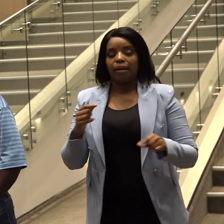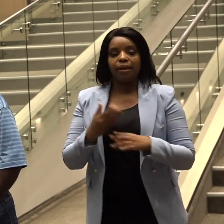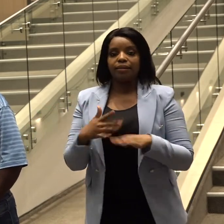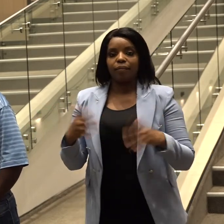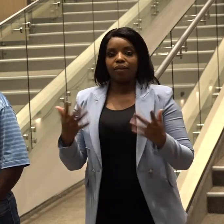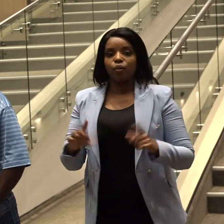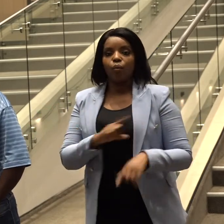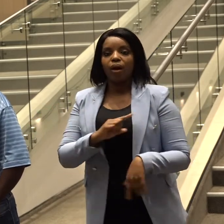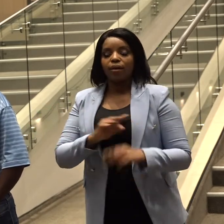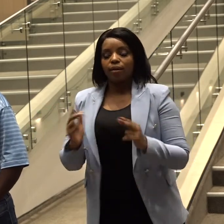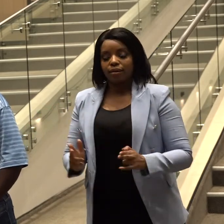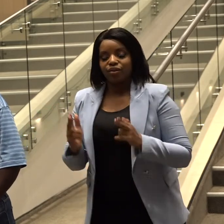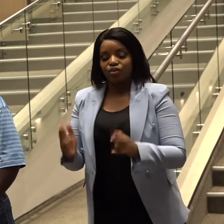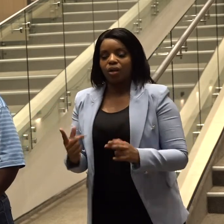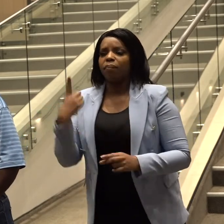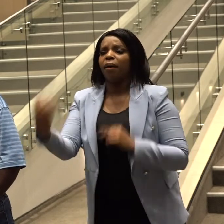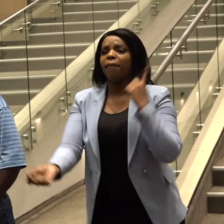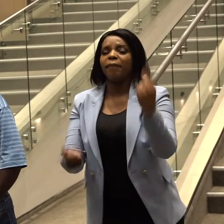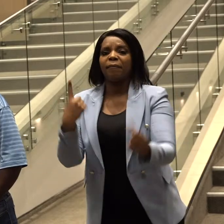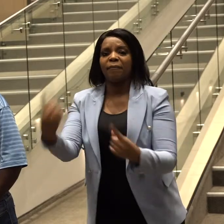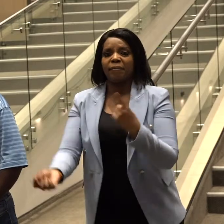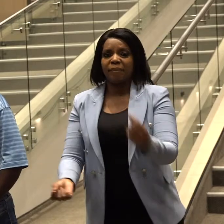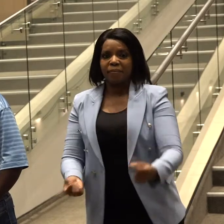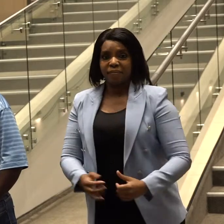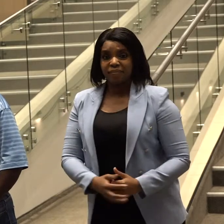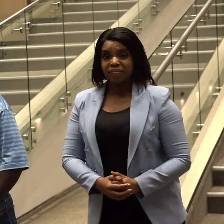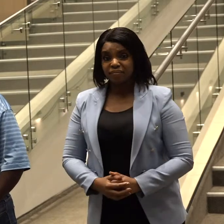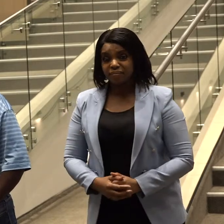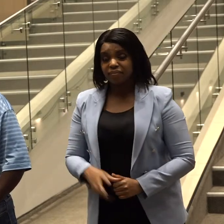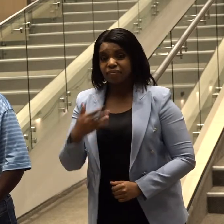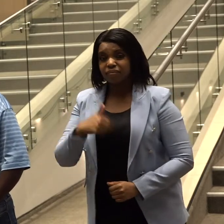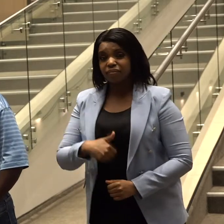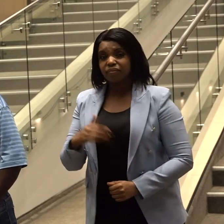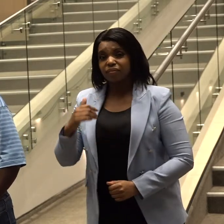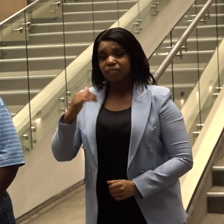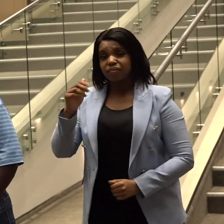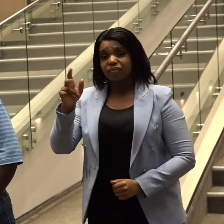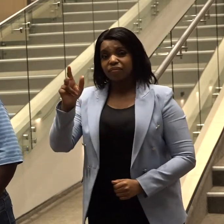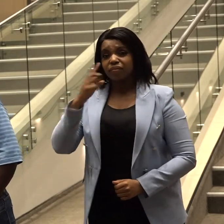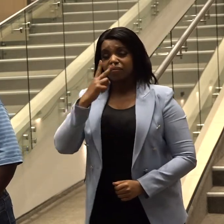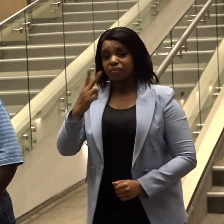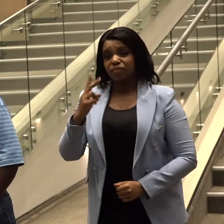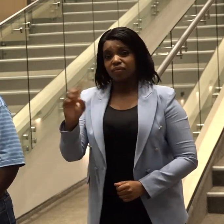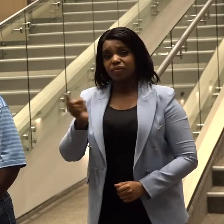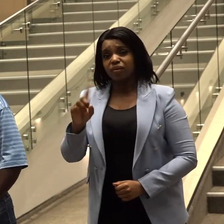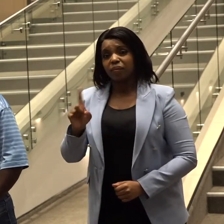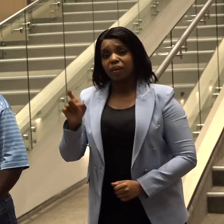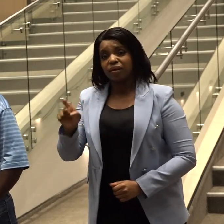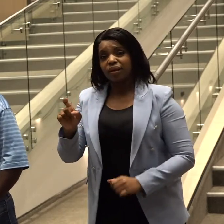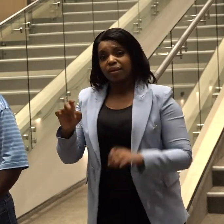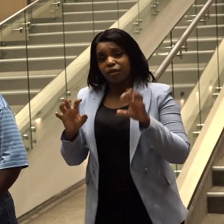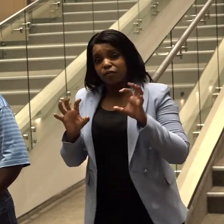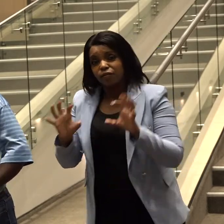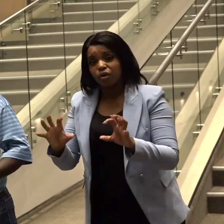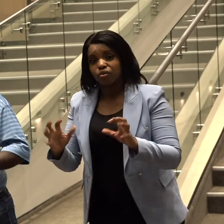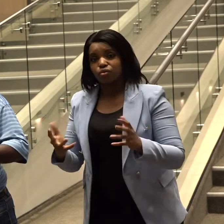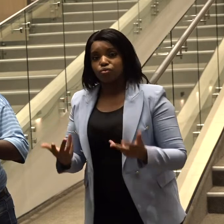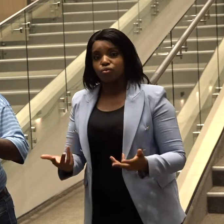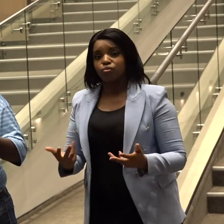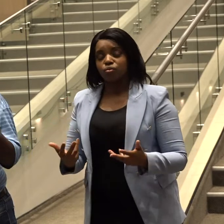stop so the people in 143 in nascarverdale is West they have been forced to